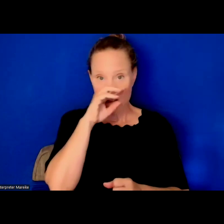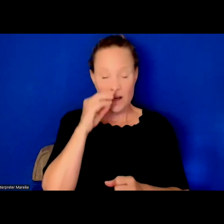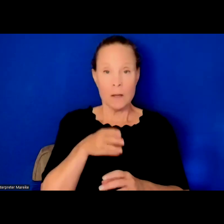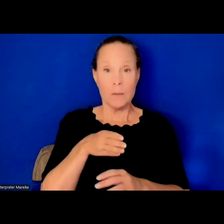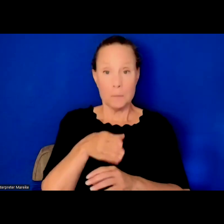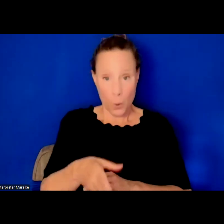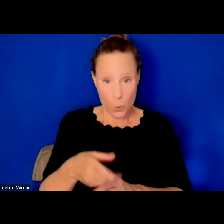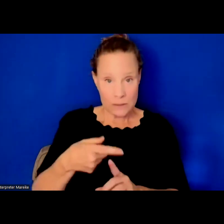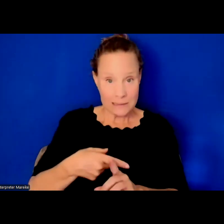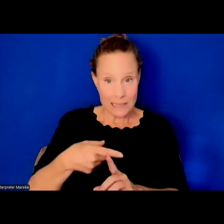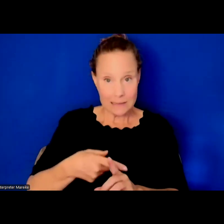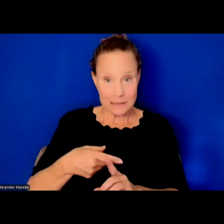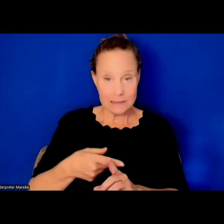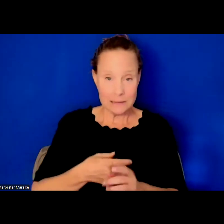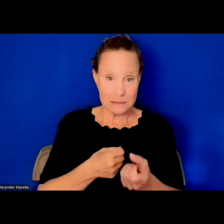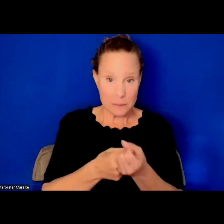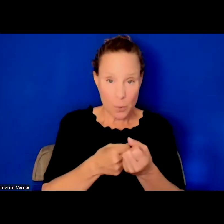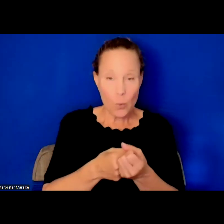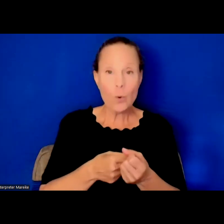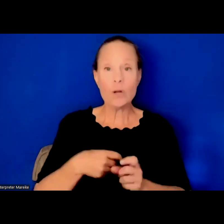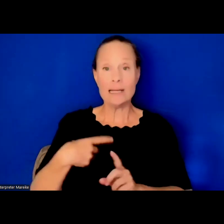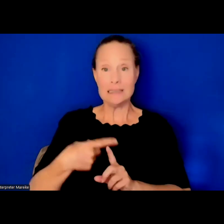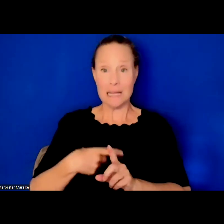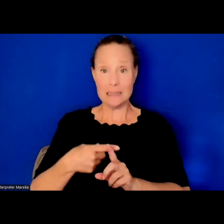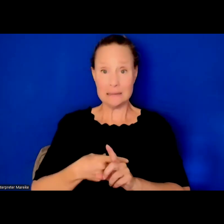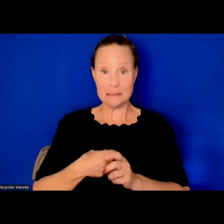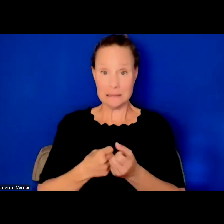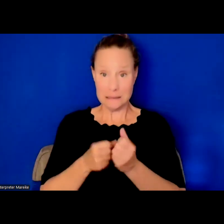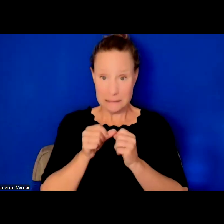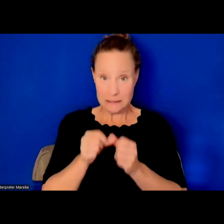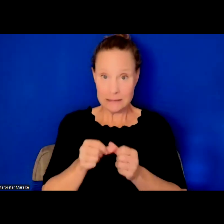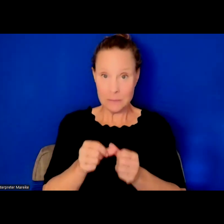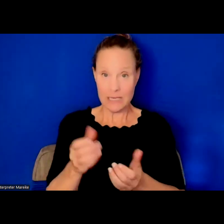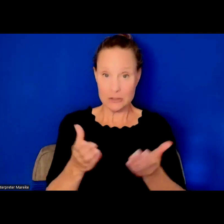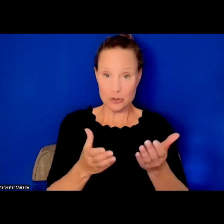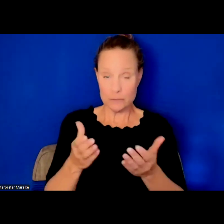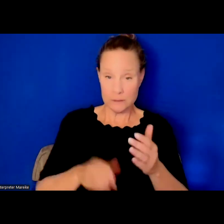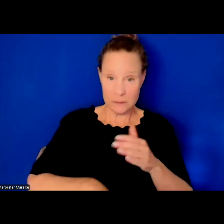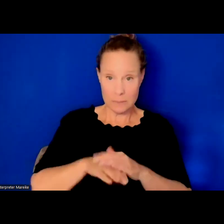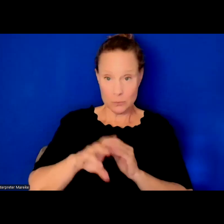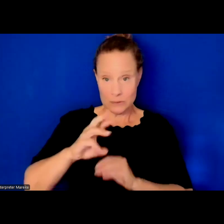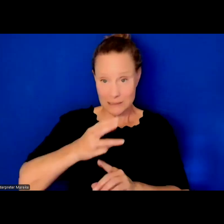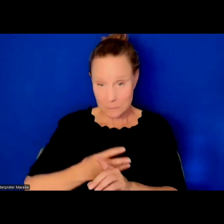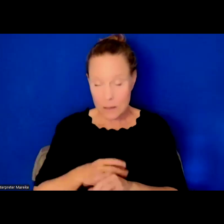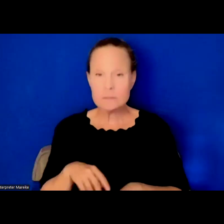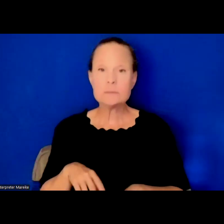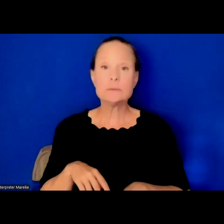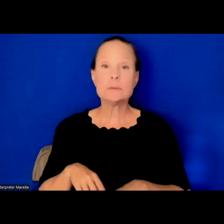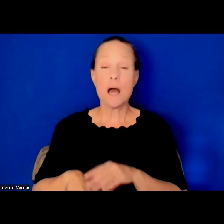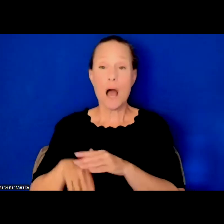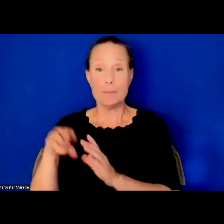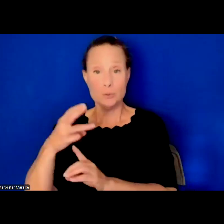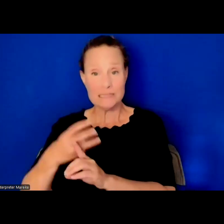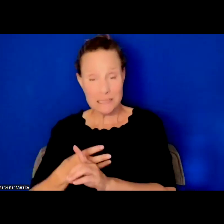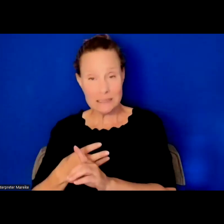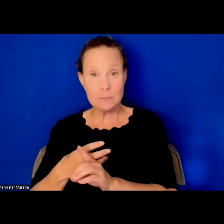post-tenancy support or tenancy sustaining services. Again, that's up to 6 months. There's up to 6 months of rental subsidy